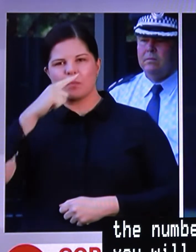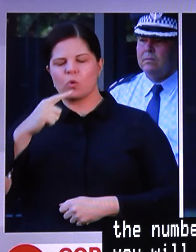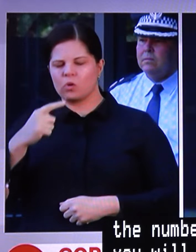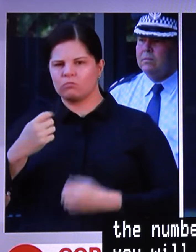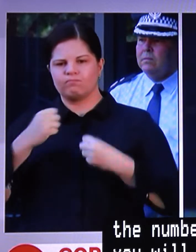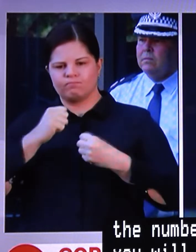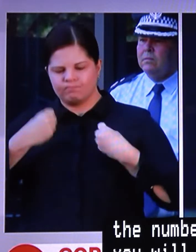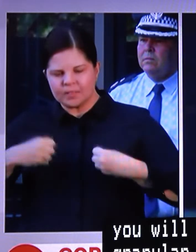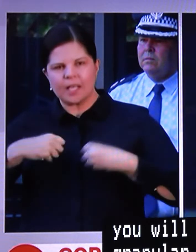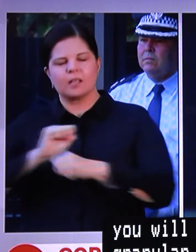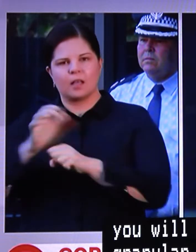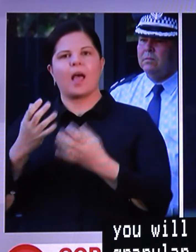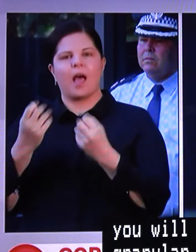tool,